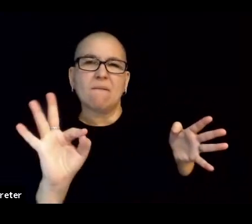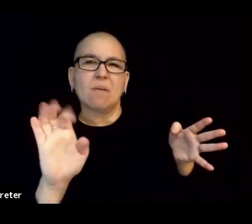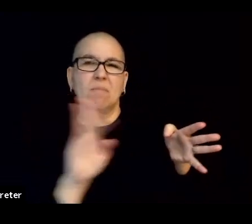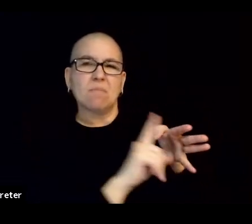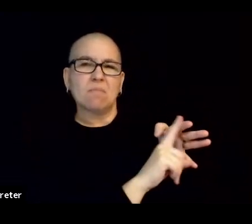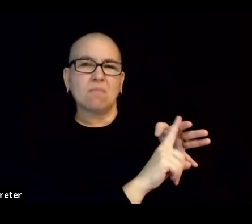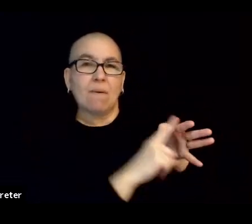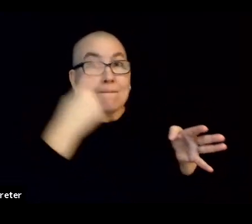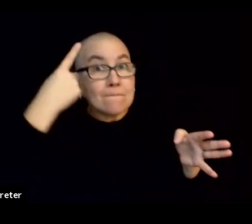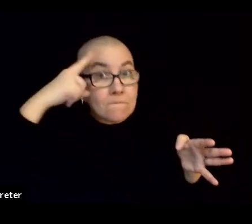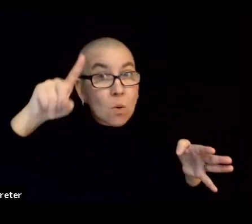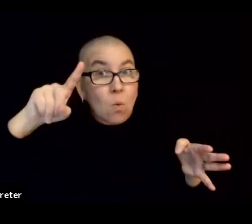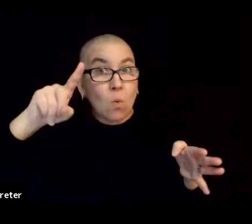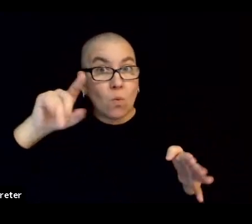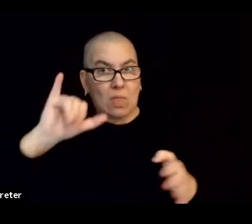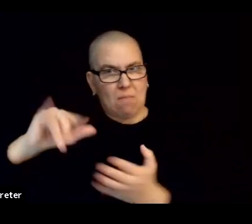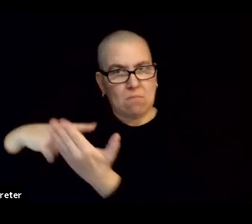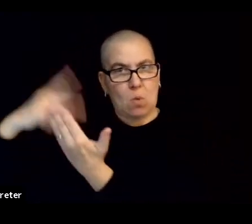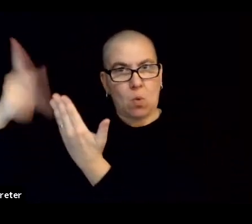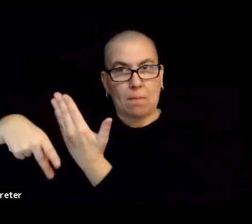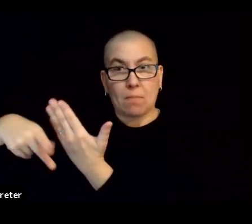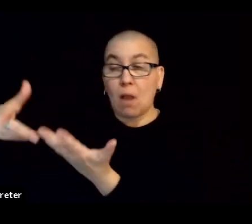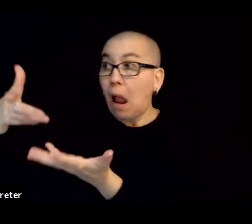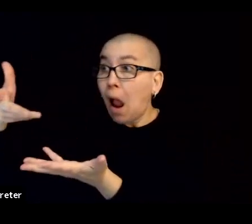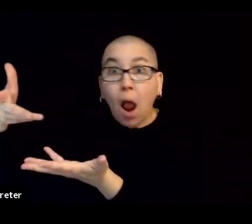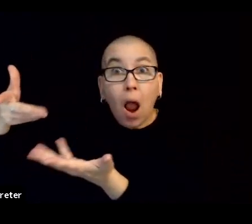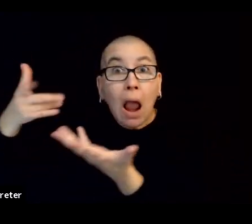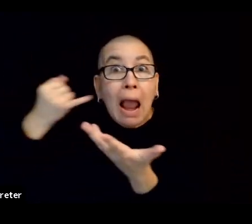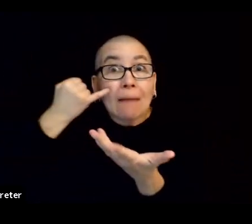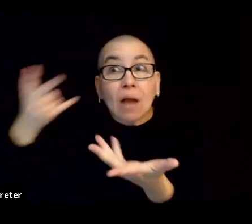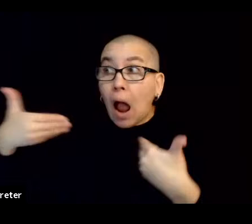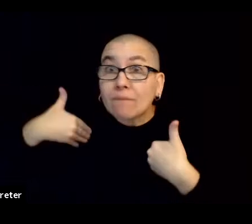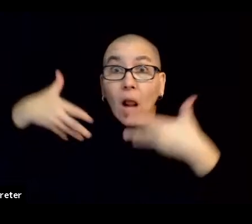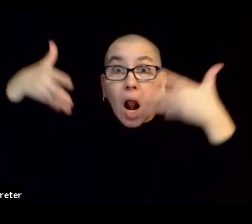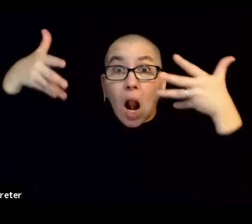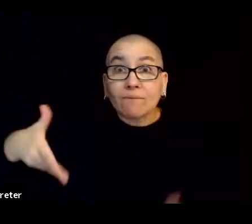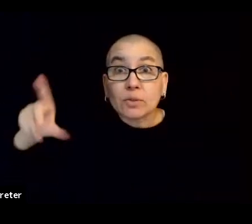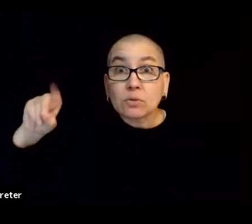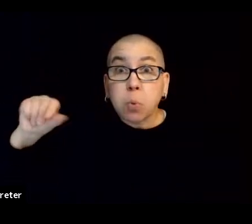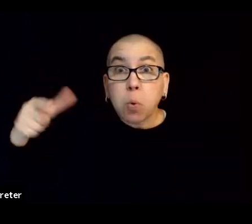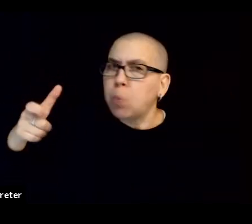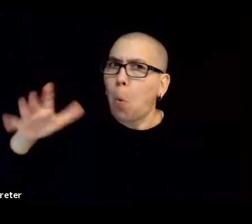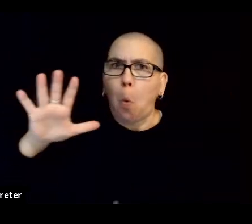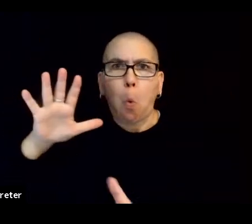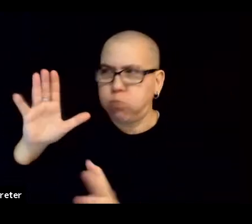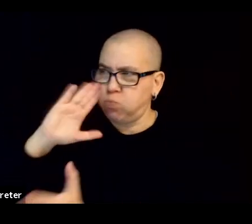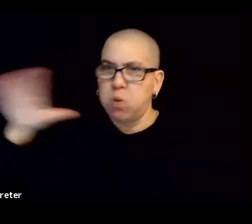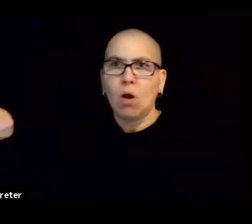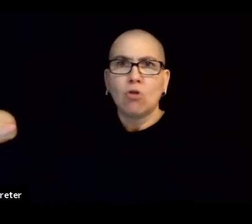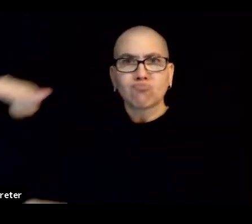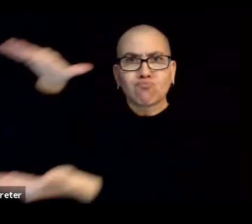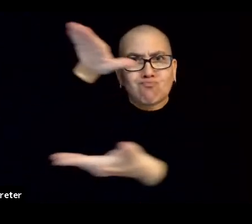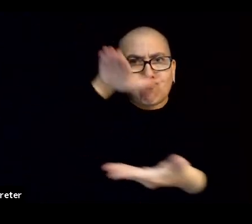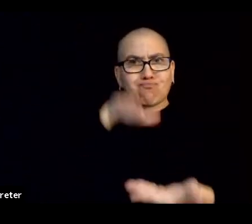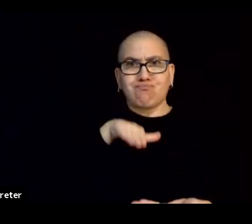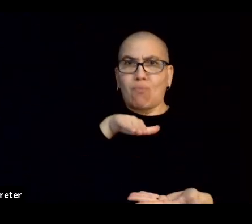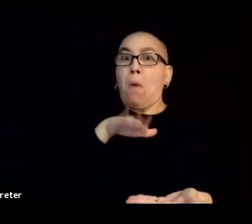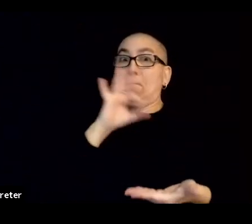become available. And as the governor has said, we have every hope and confidence that there will be more